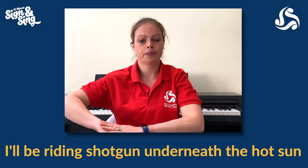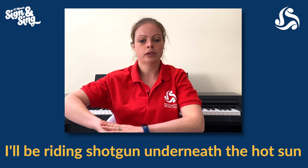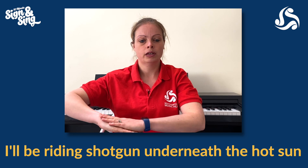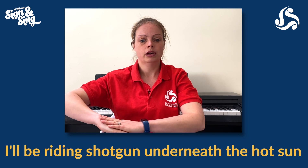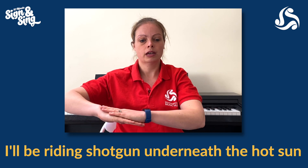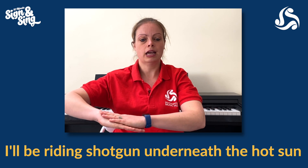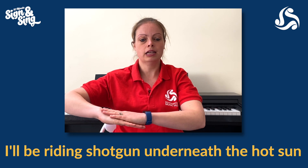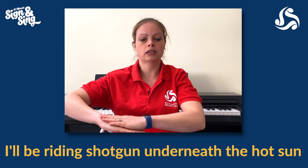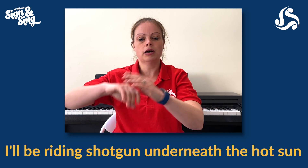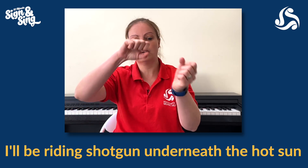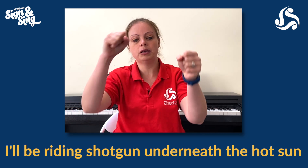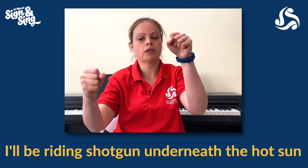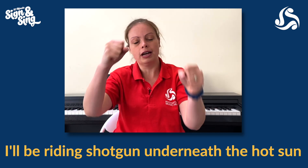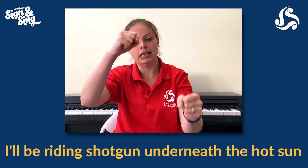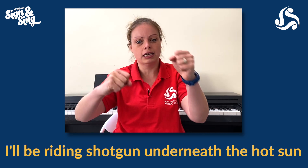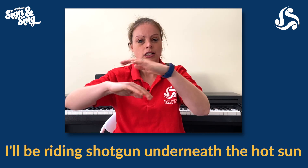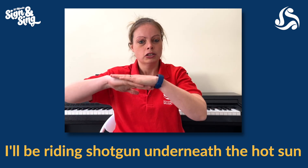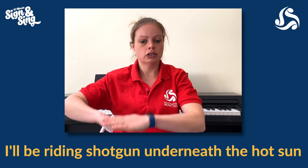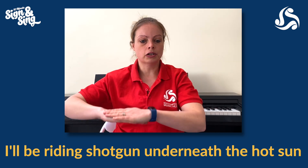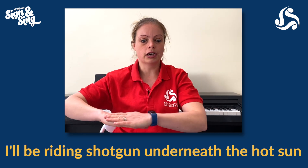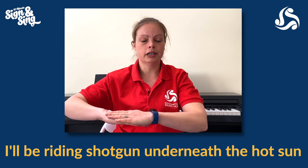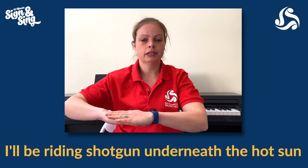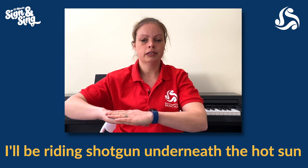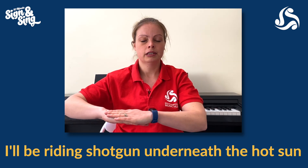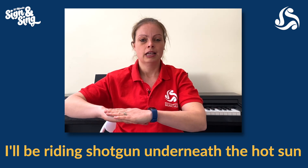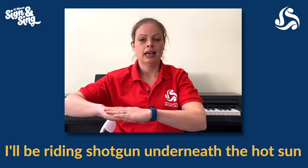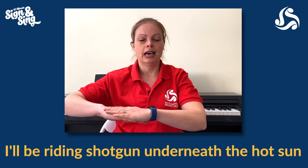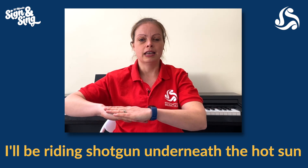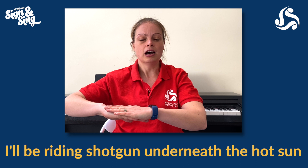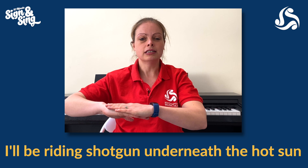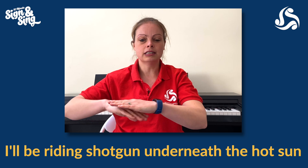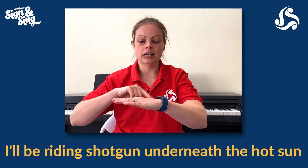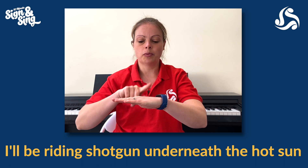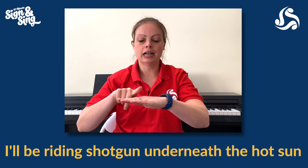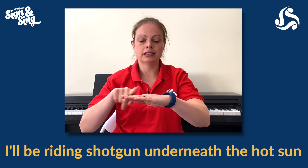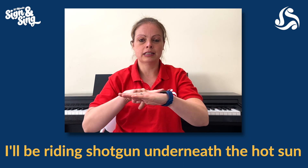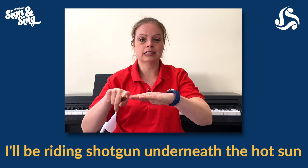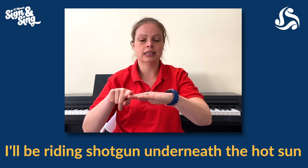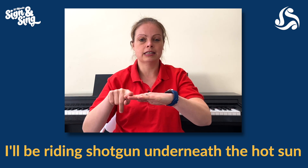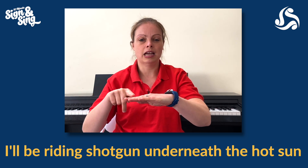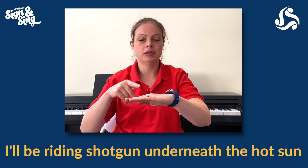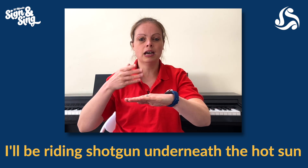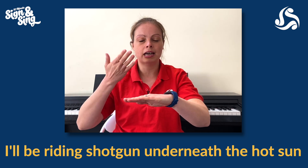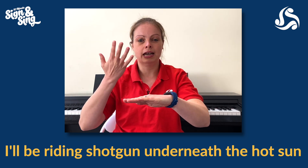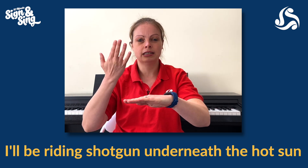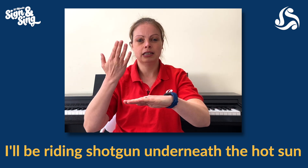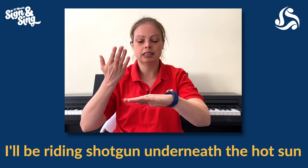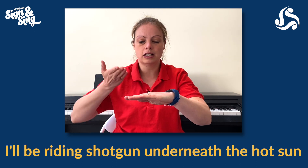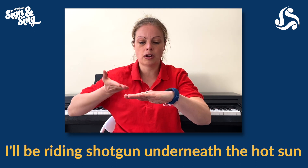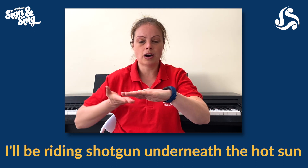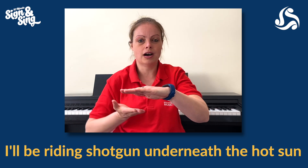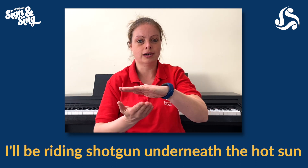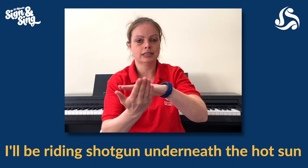down. Okay, so I'll be riding shotgun, and then underneath, 1 hand's going to stay the same, the other hand